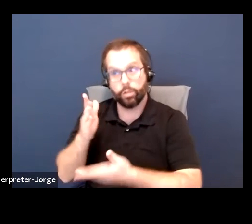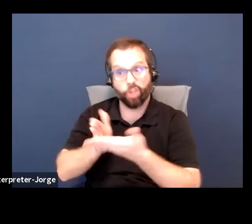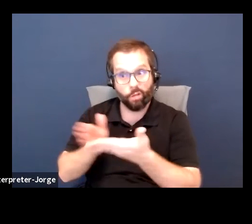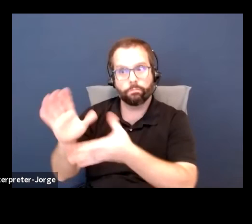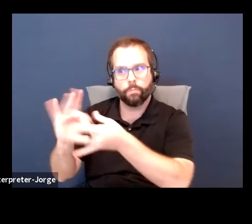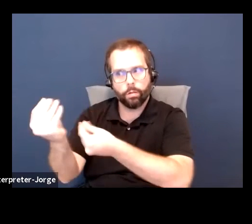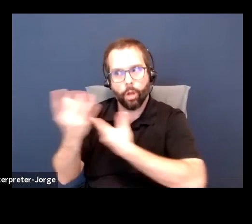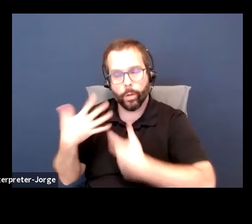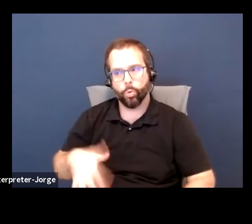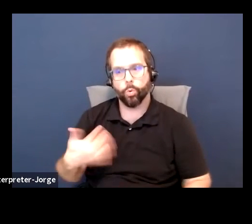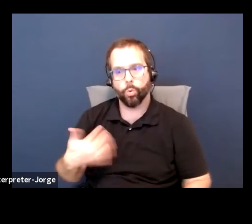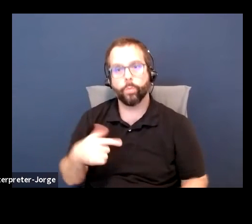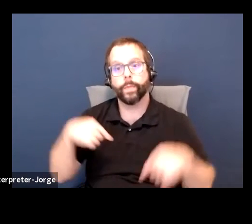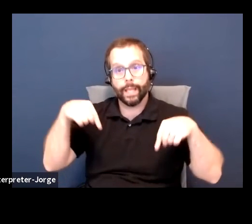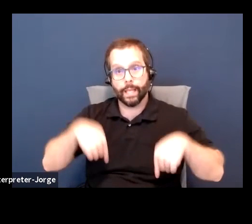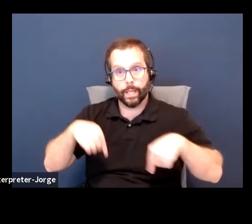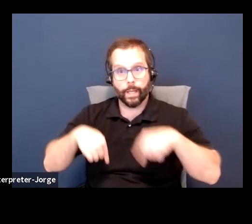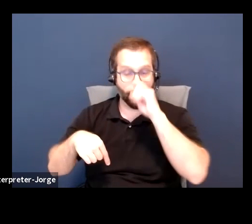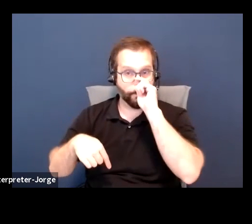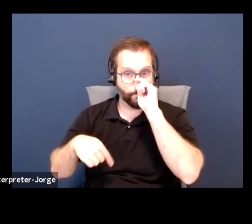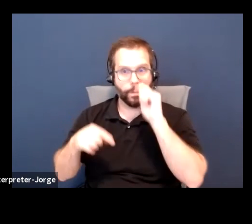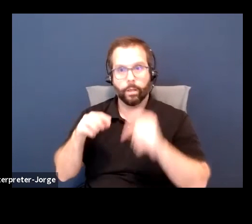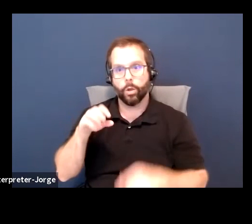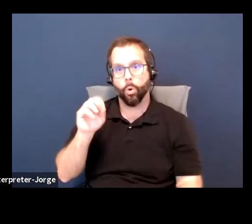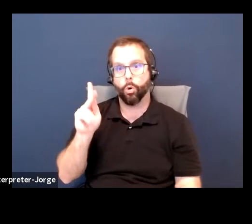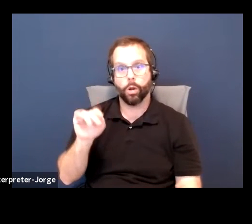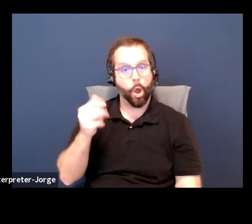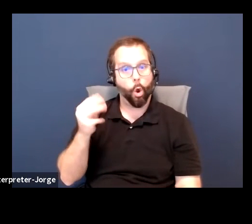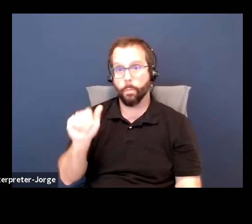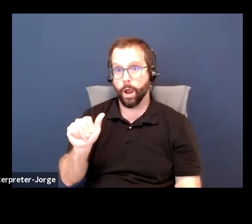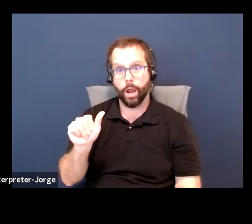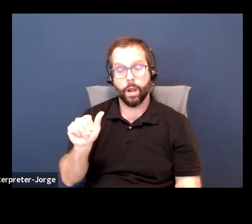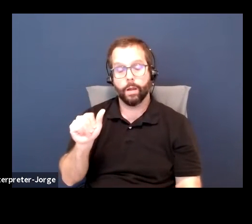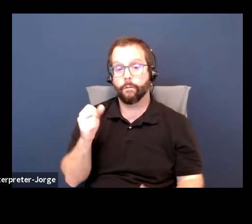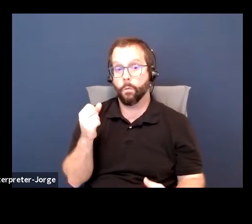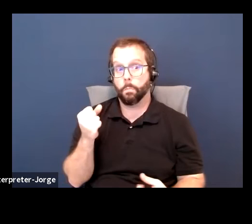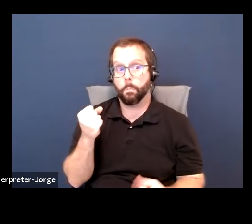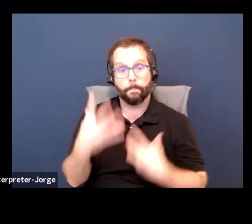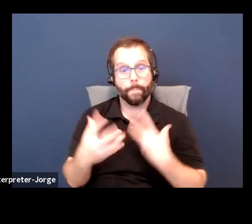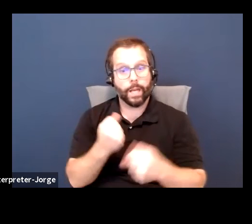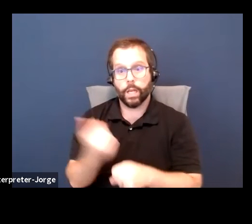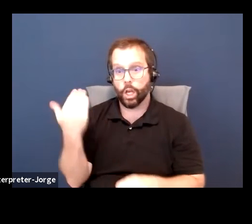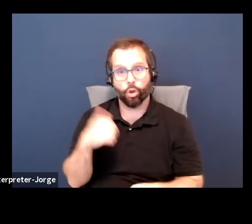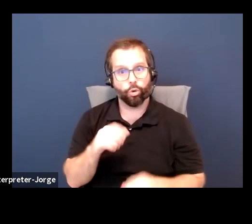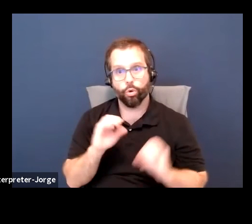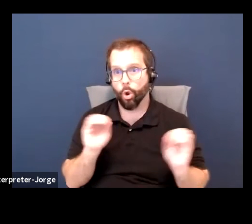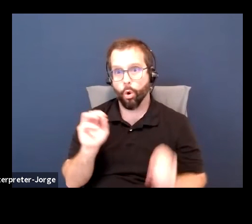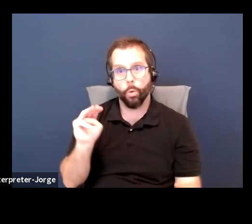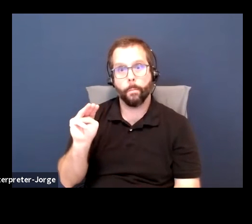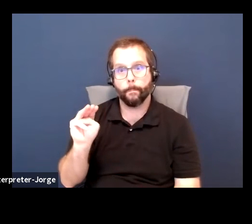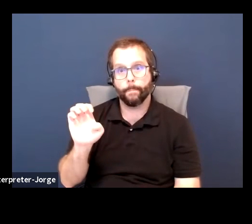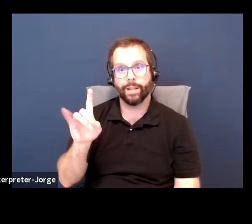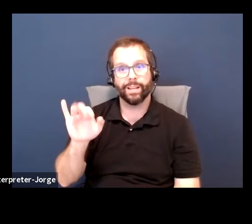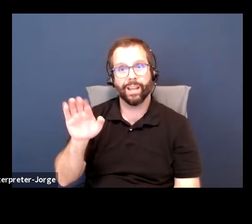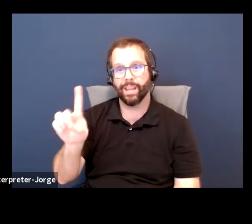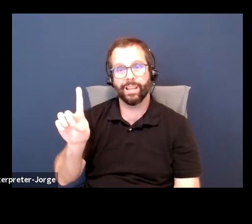we have not had Medicaid managed care and for many, many, many years. And when we did, it was just a half-ass